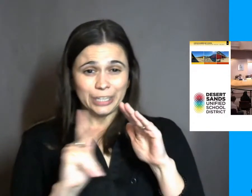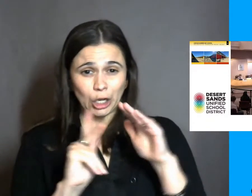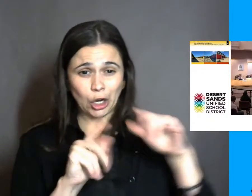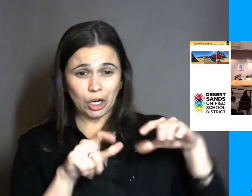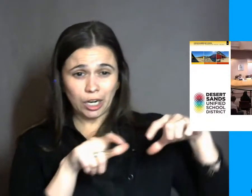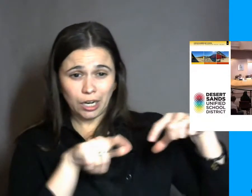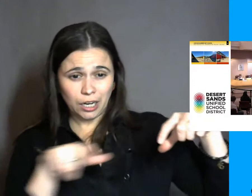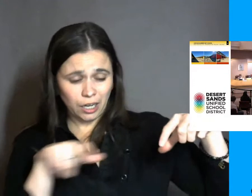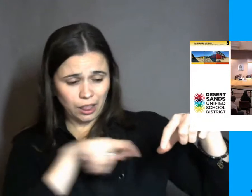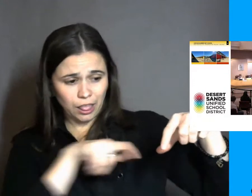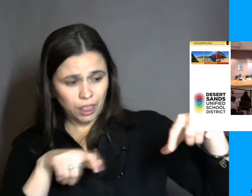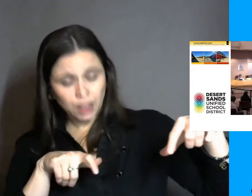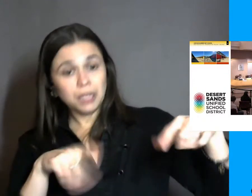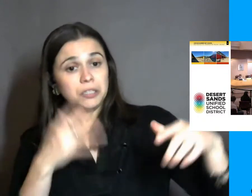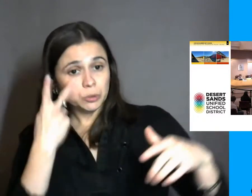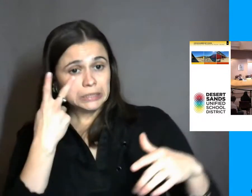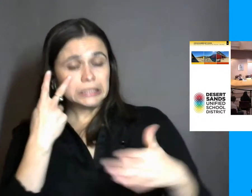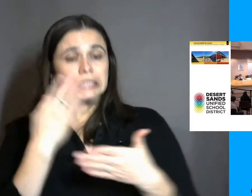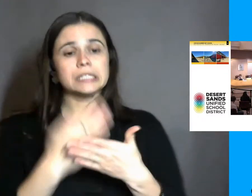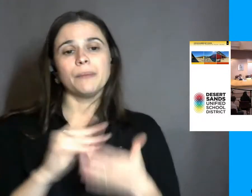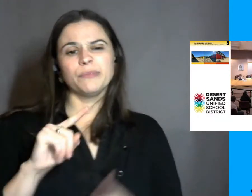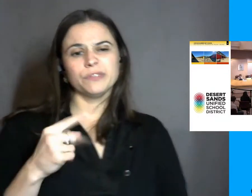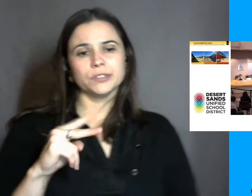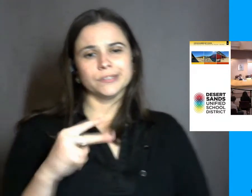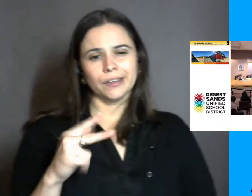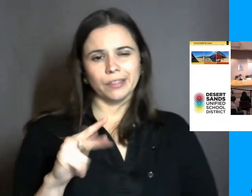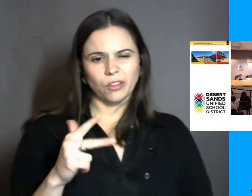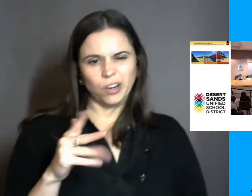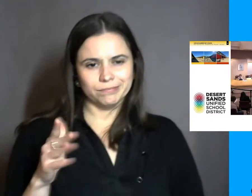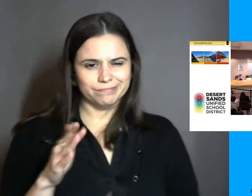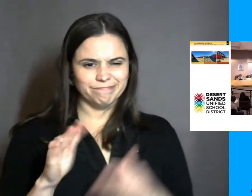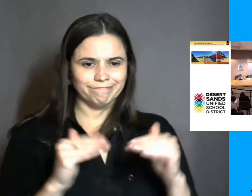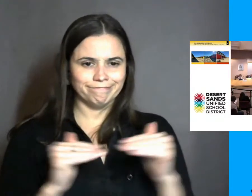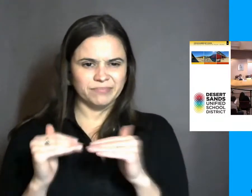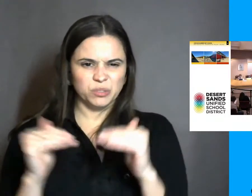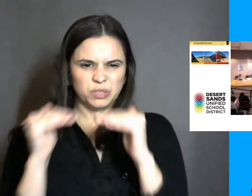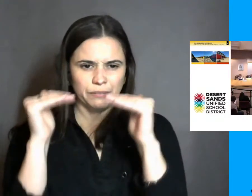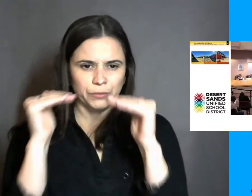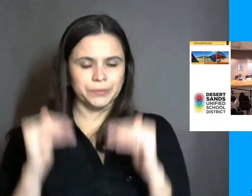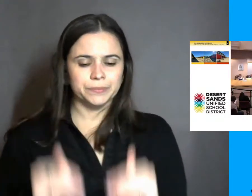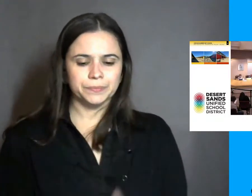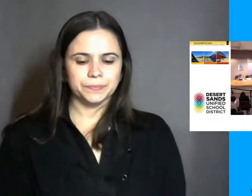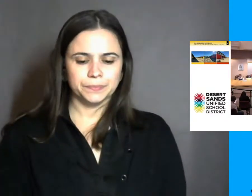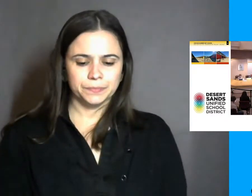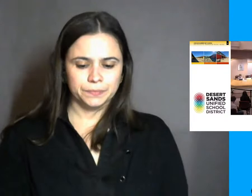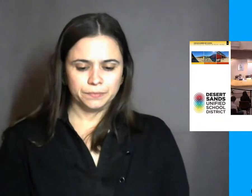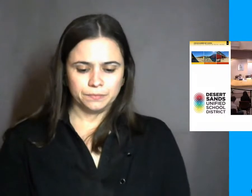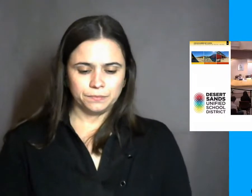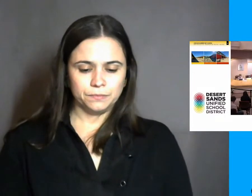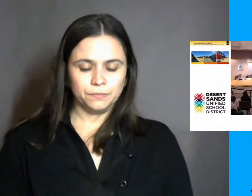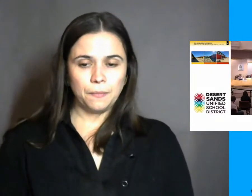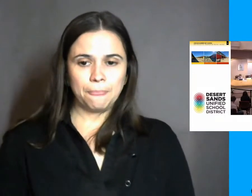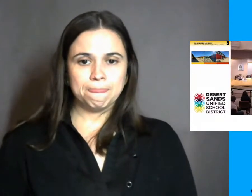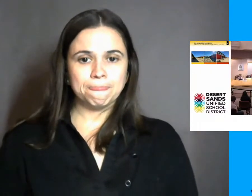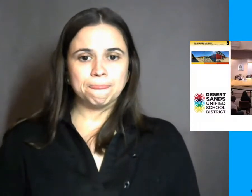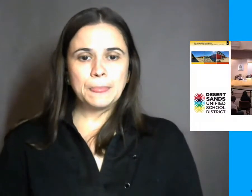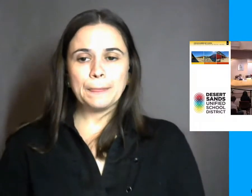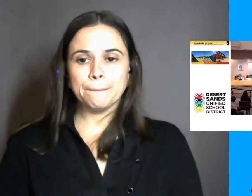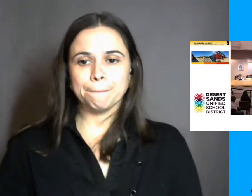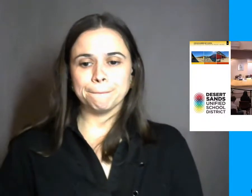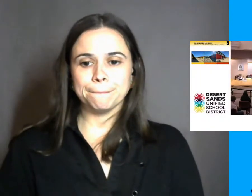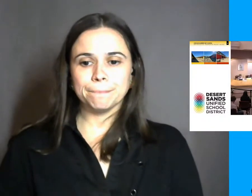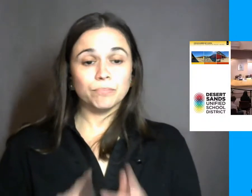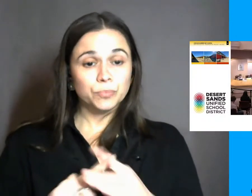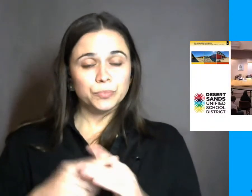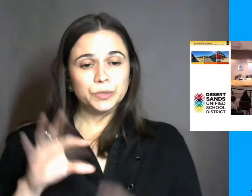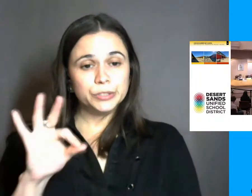the first, second, third, fourth, fifth grade level classroom buildings there. So we started in February 2021.